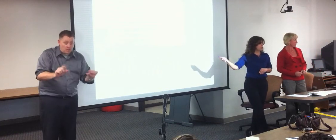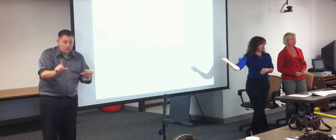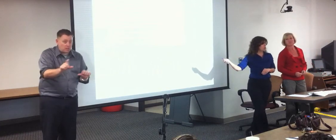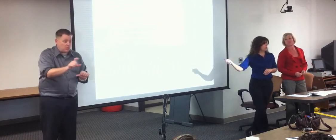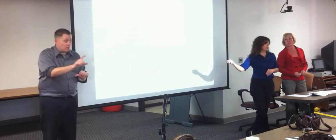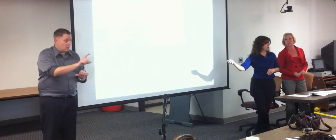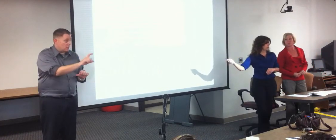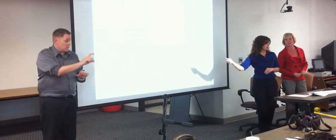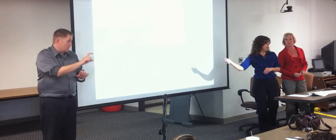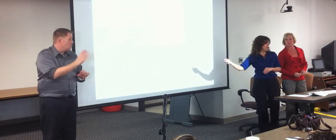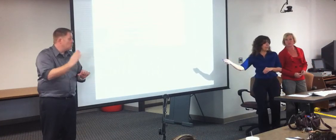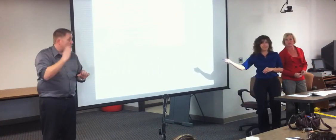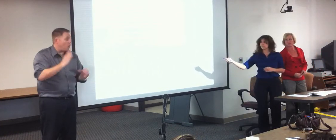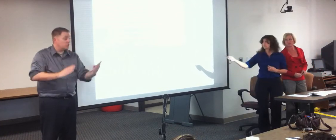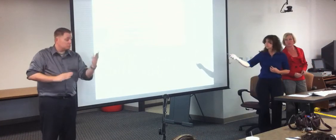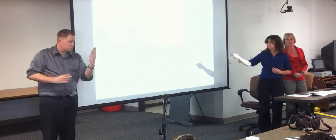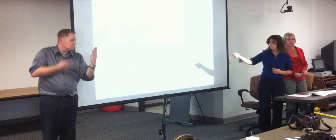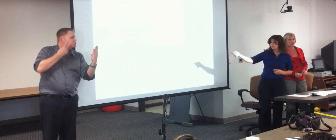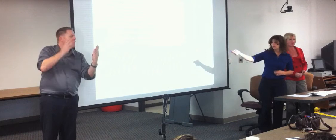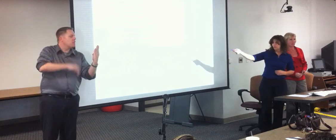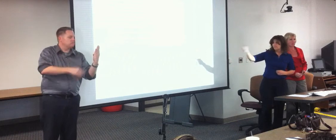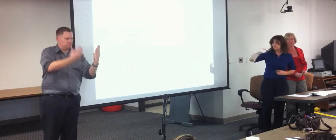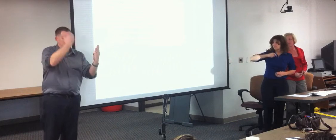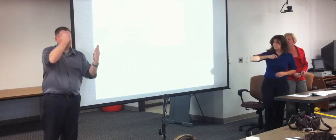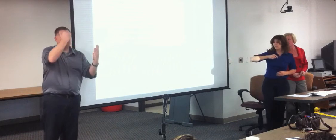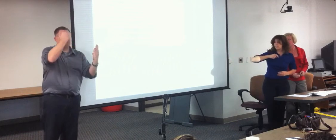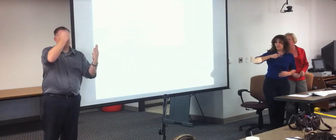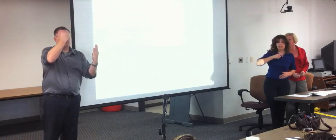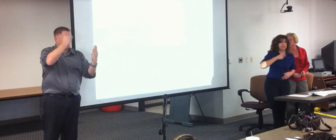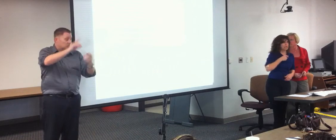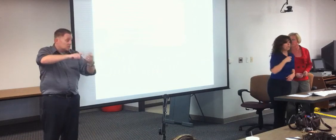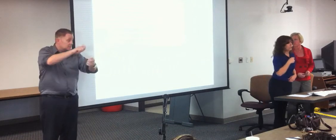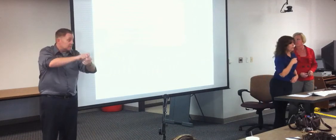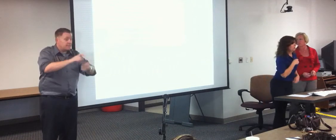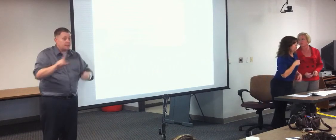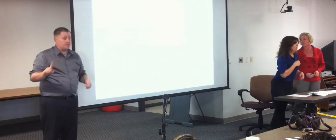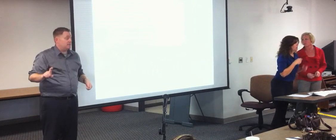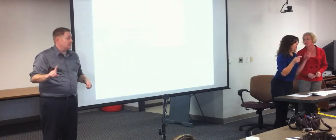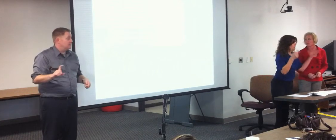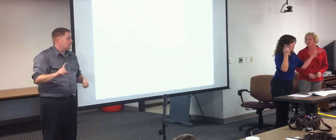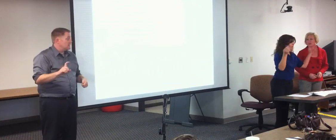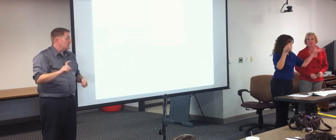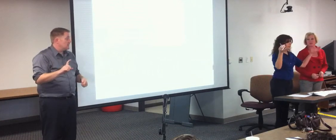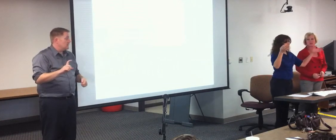measurable? Would you know it when you saw it? Was it specific?